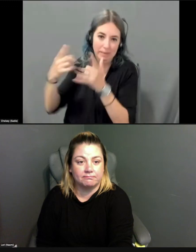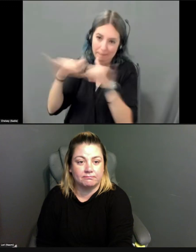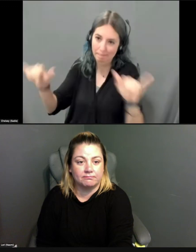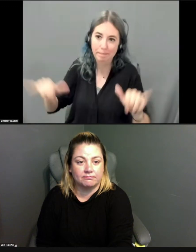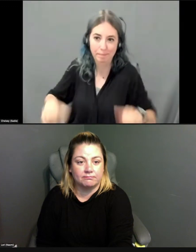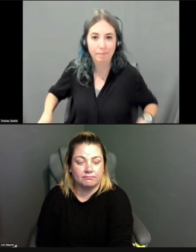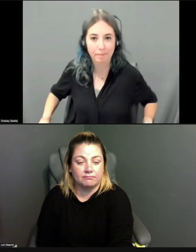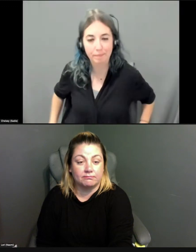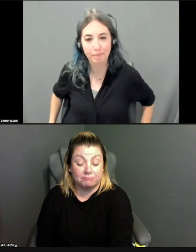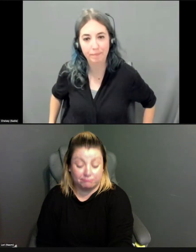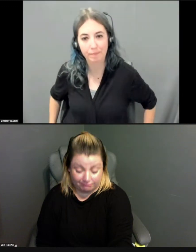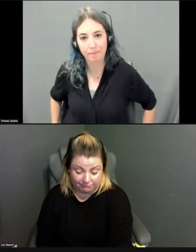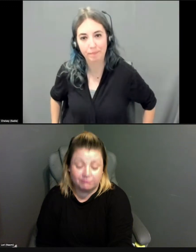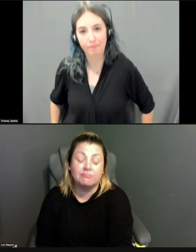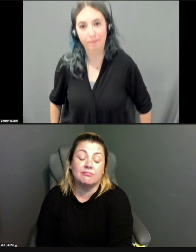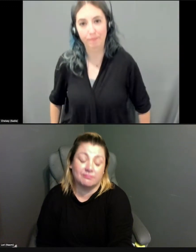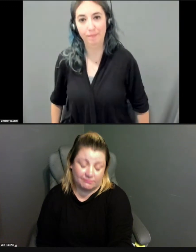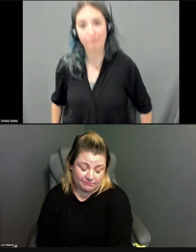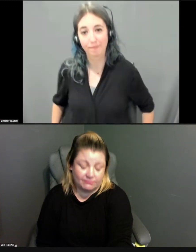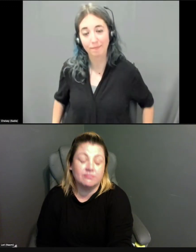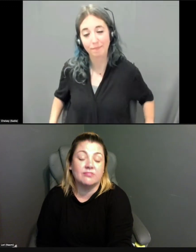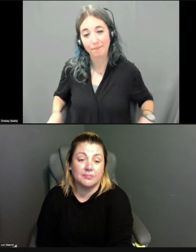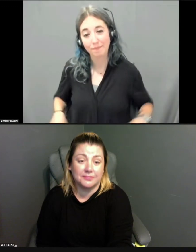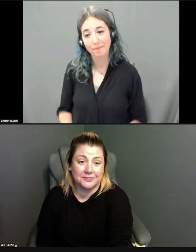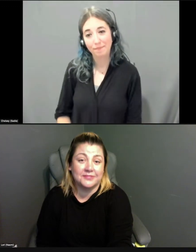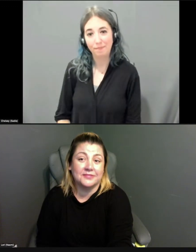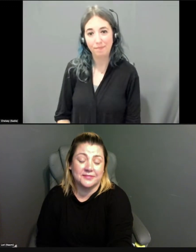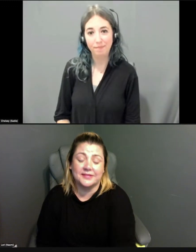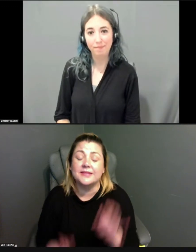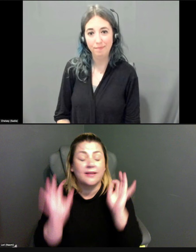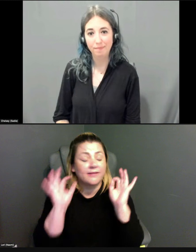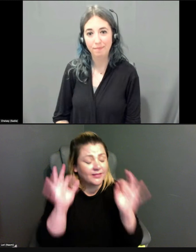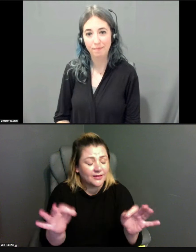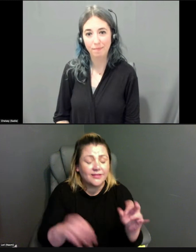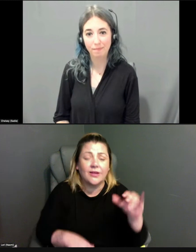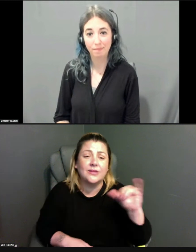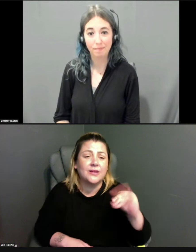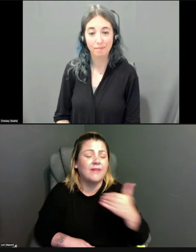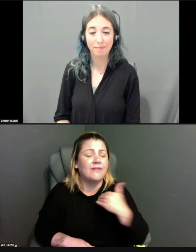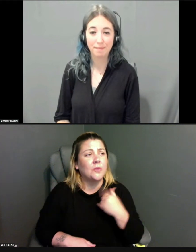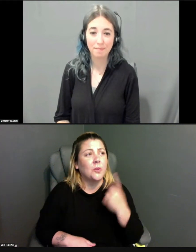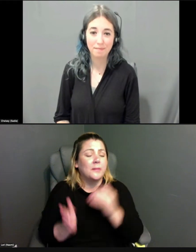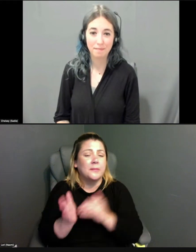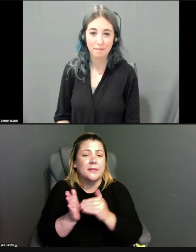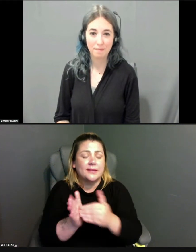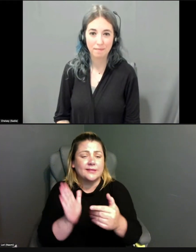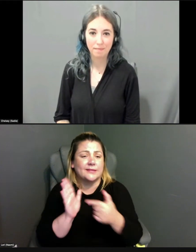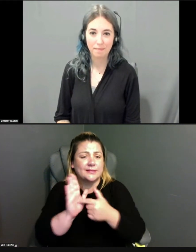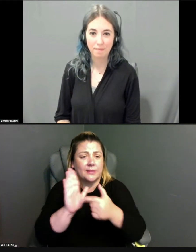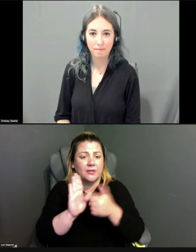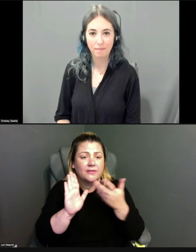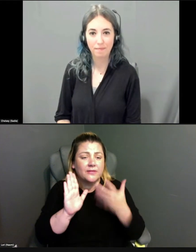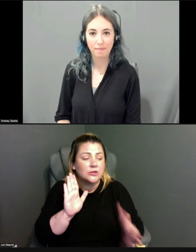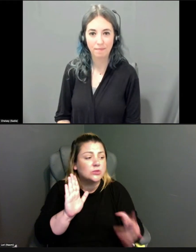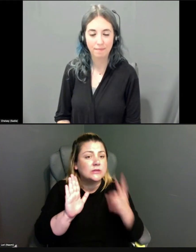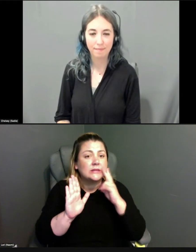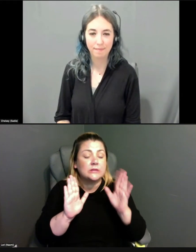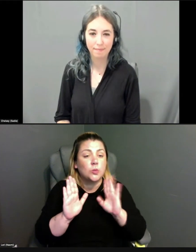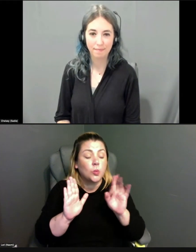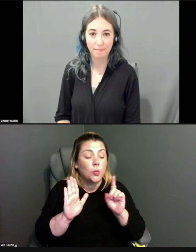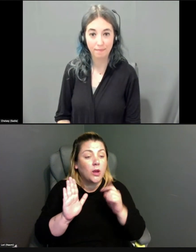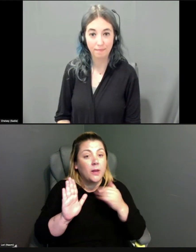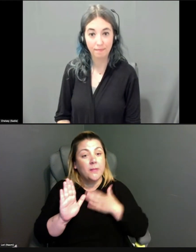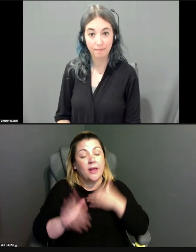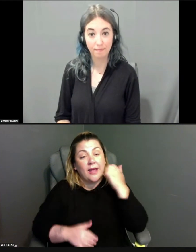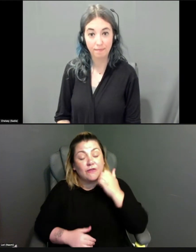And there's like a million examples of how diet culture shows up in our lives and our